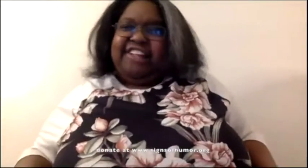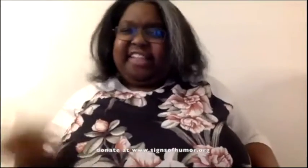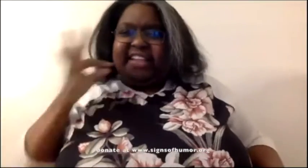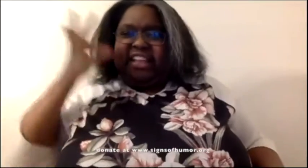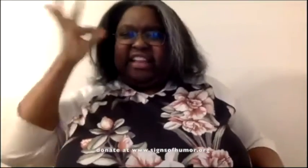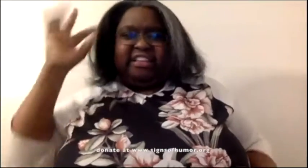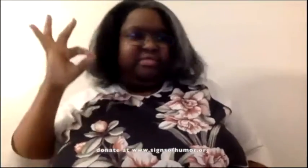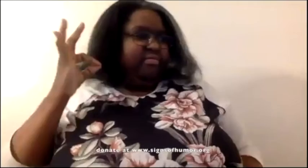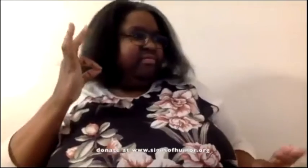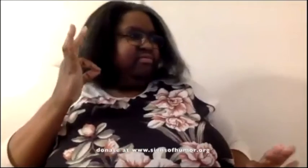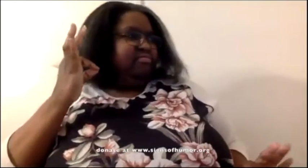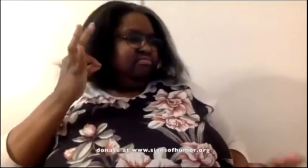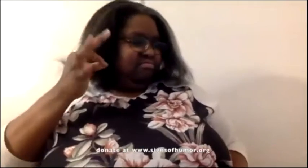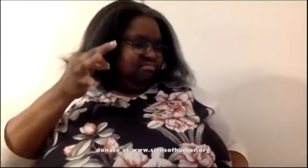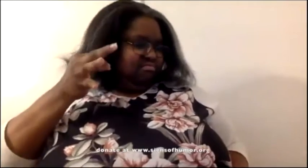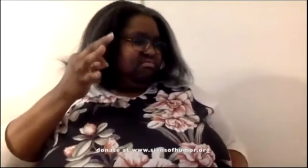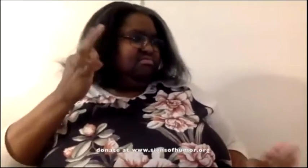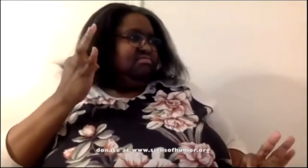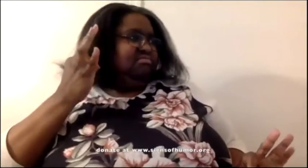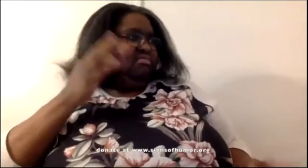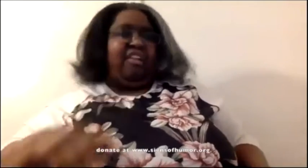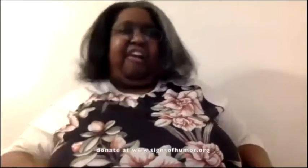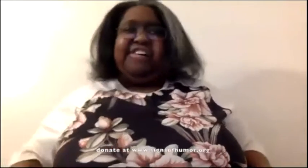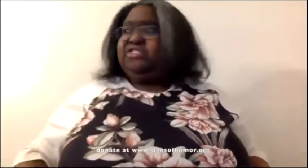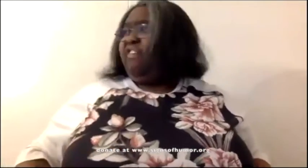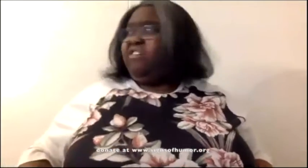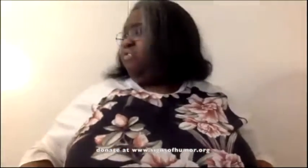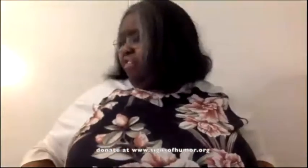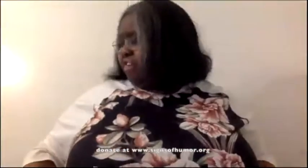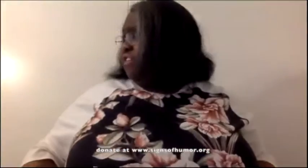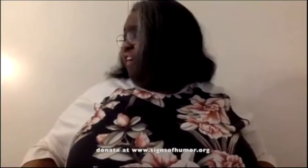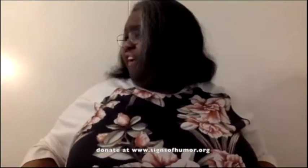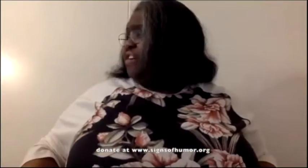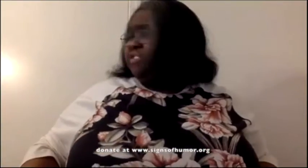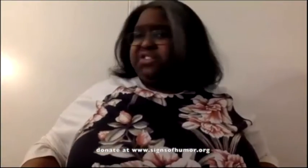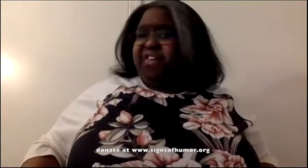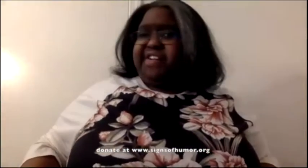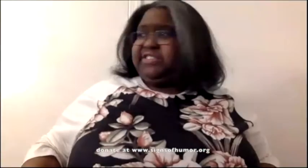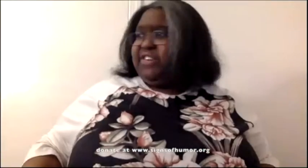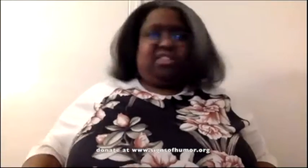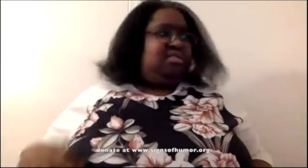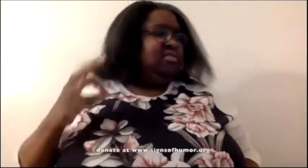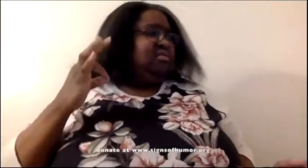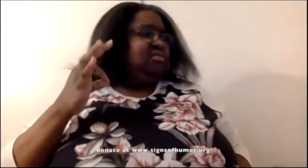stranger in town maybe, and he notices there's some Indians over in the corner. They're looking at him, he's looking at